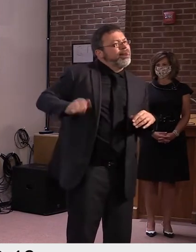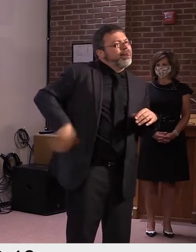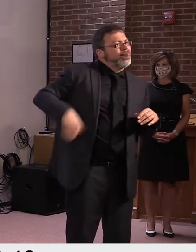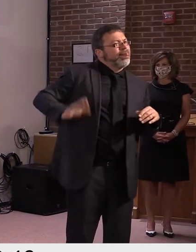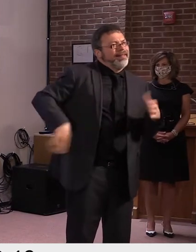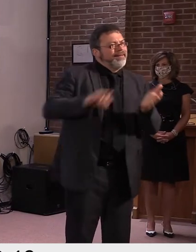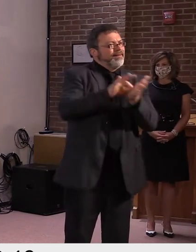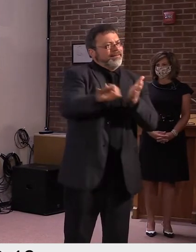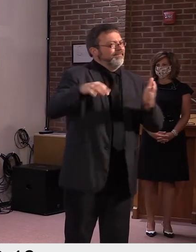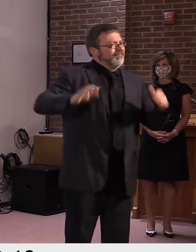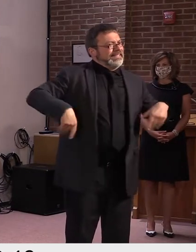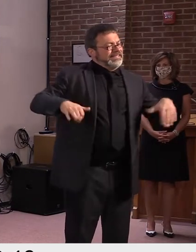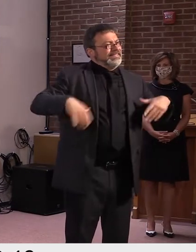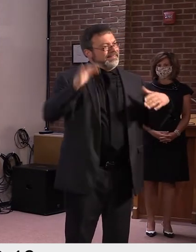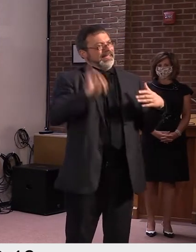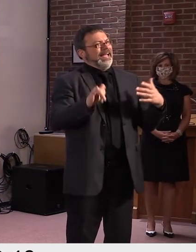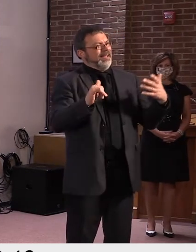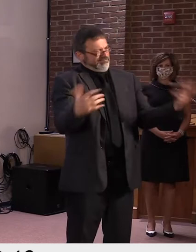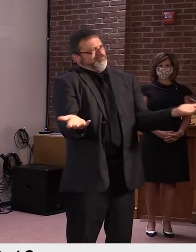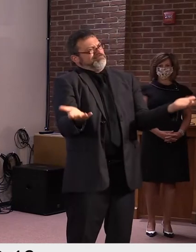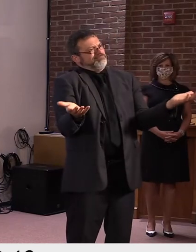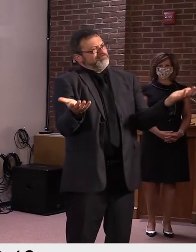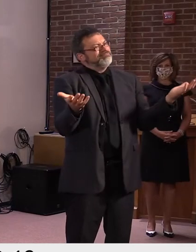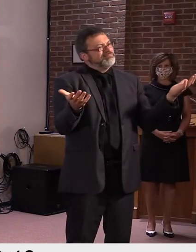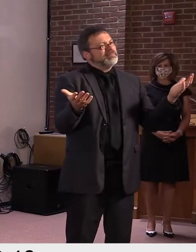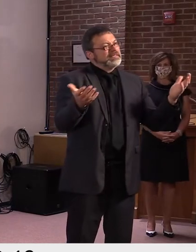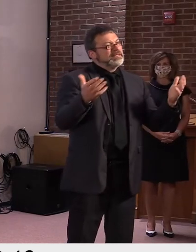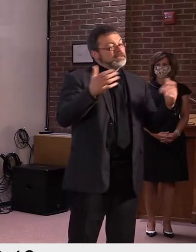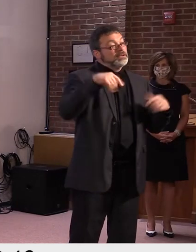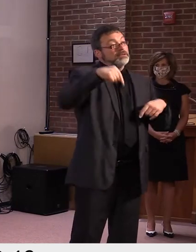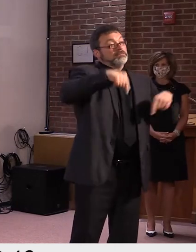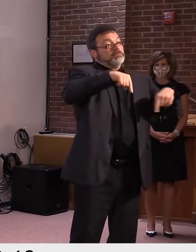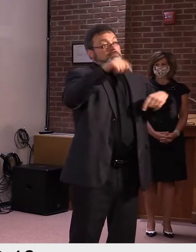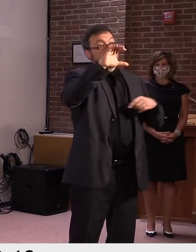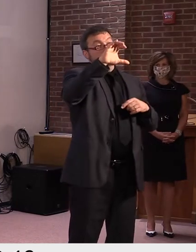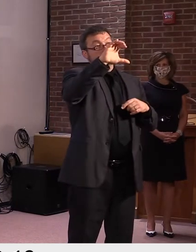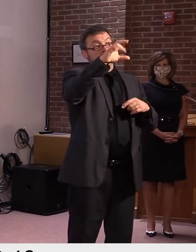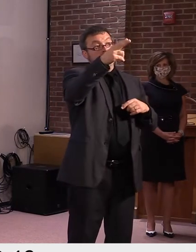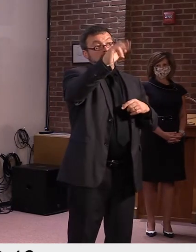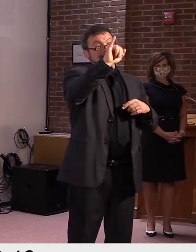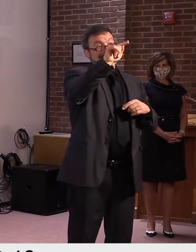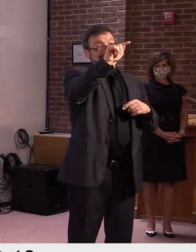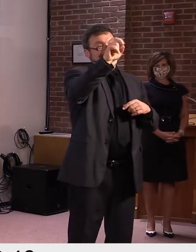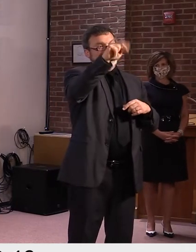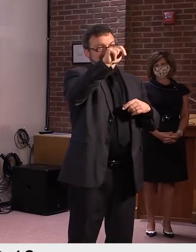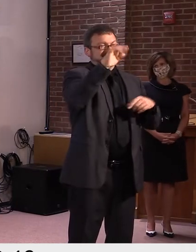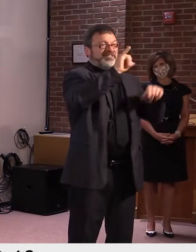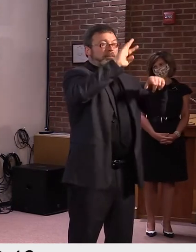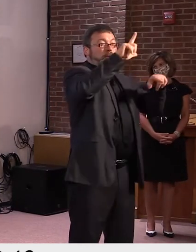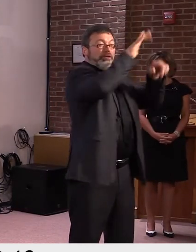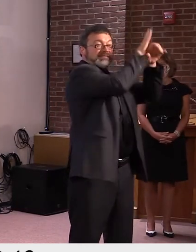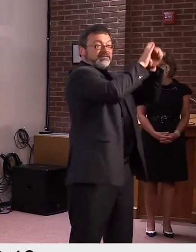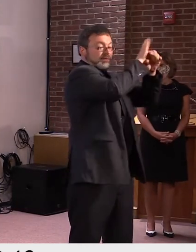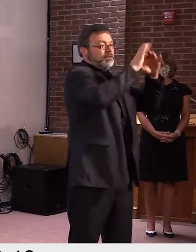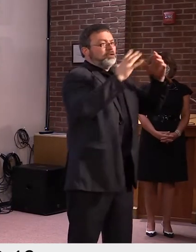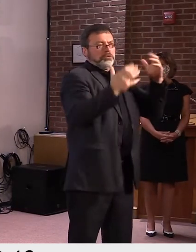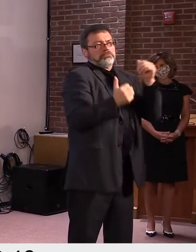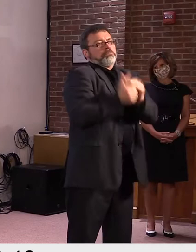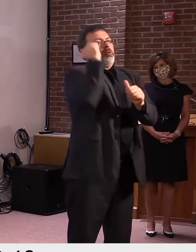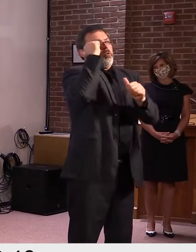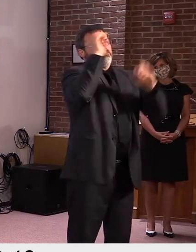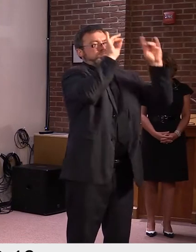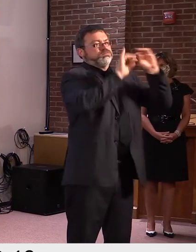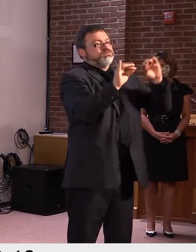is Chittenden at 70.8% of the households responding, and our lowest is Essex with about